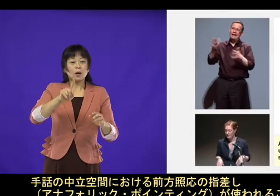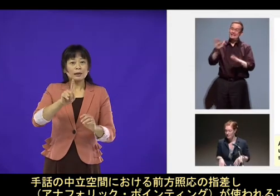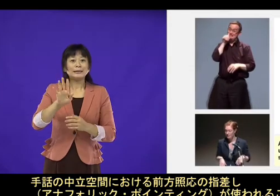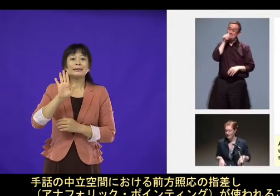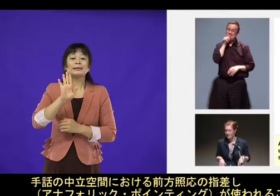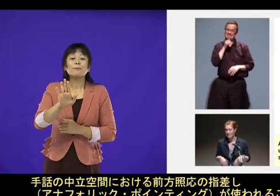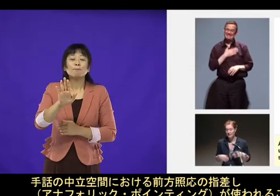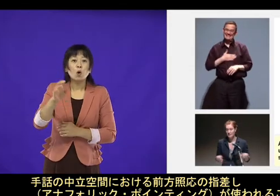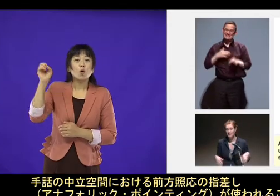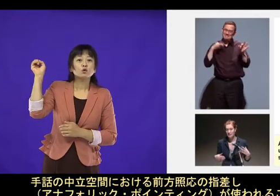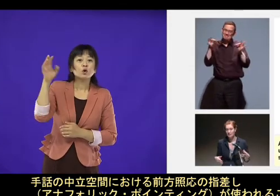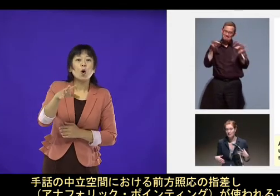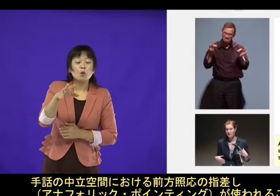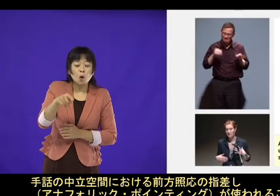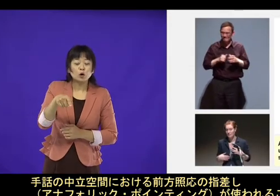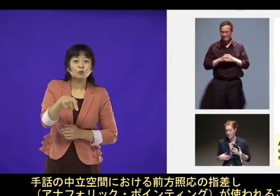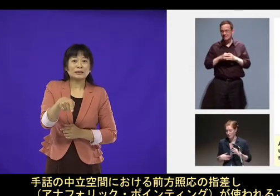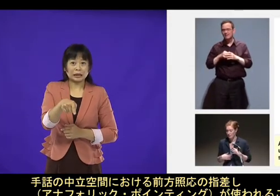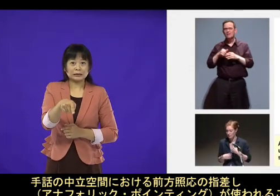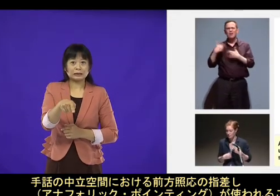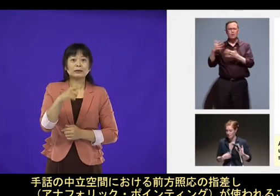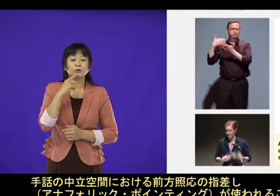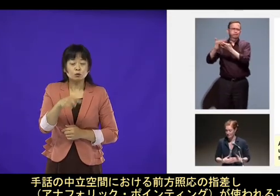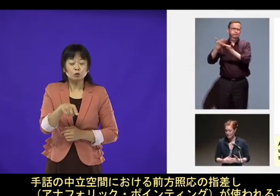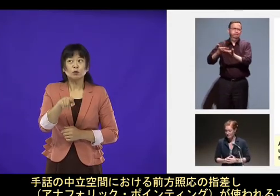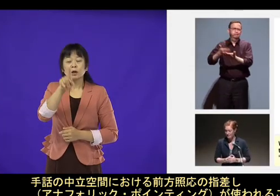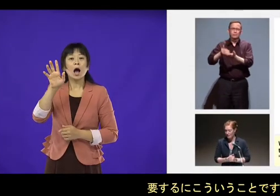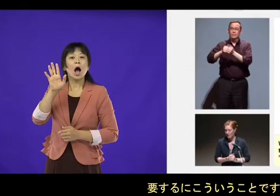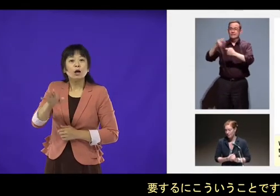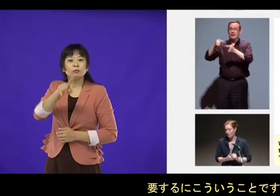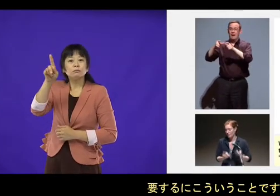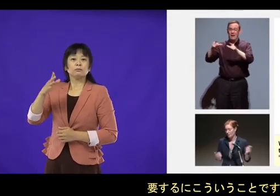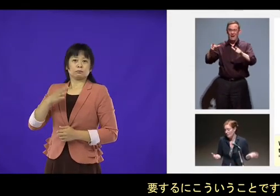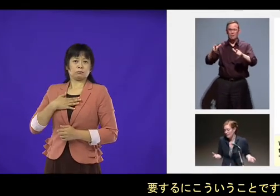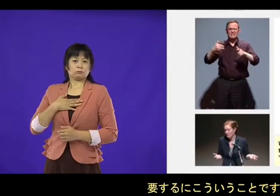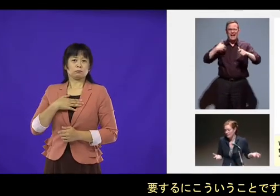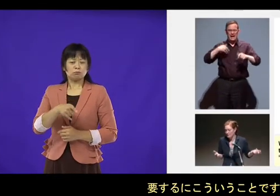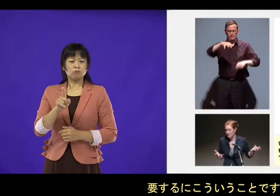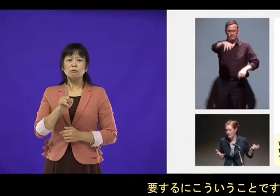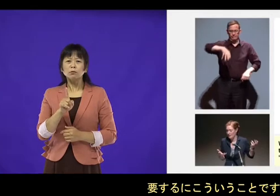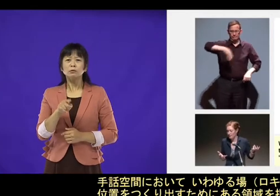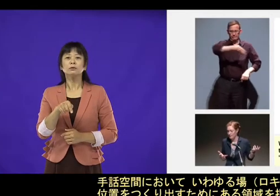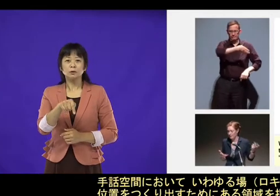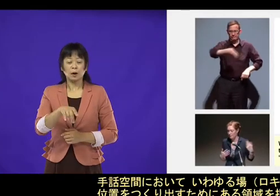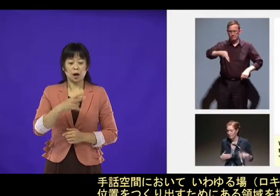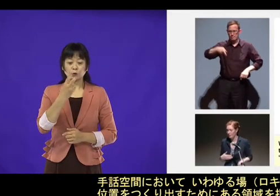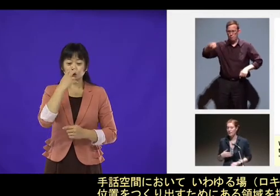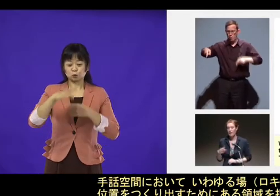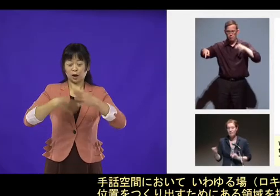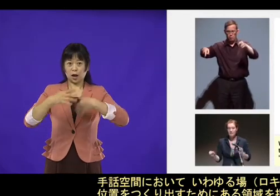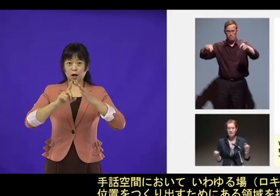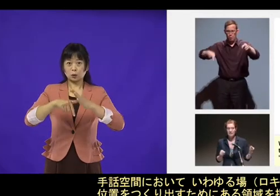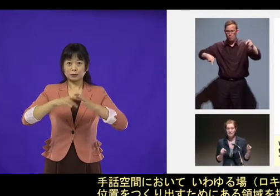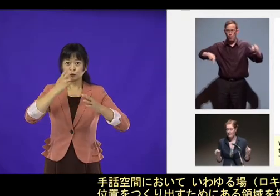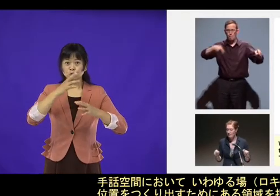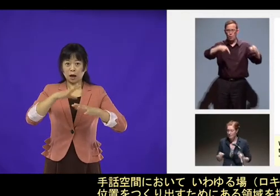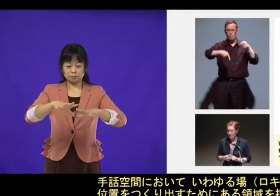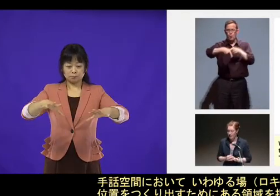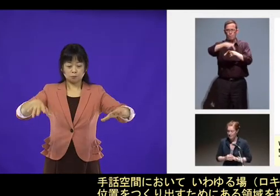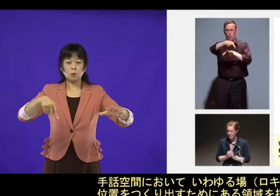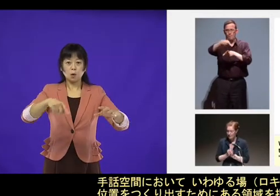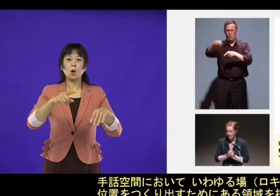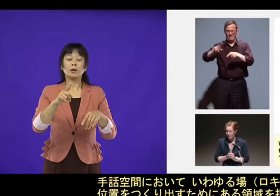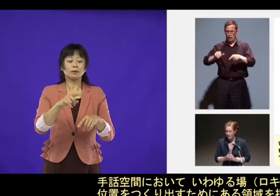neutral signing space has been shown to exist. So what I mean by this is basically that we point to areas in the